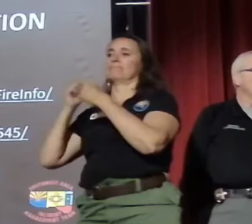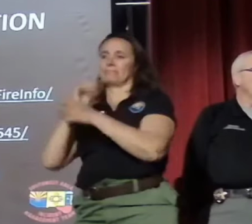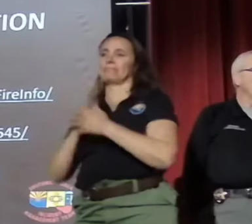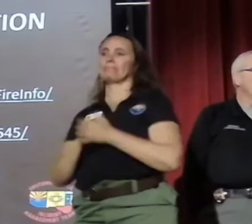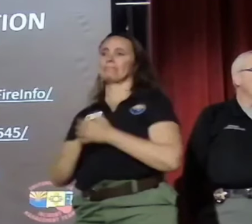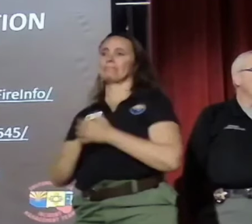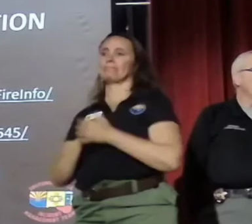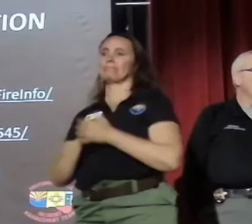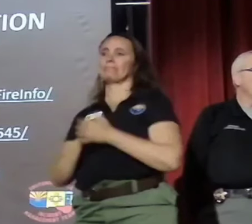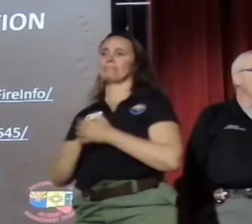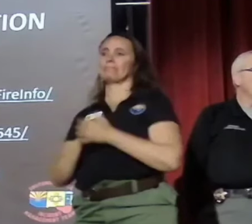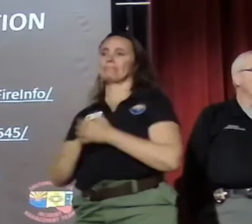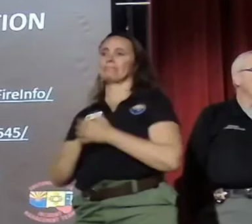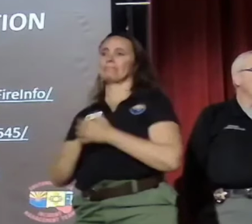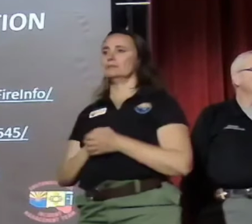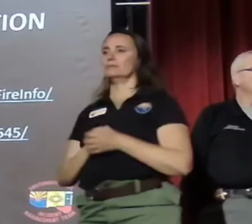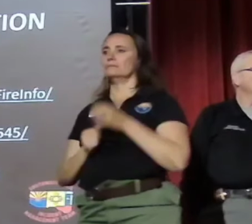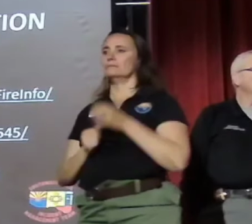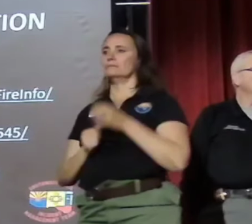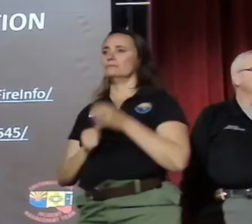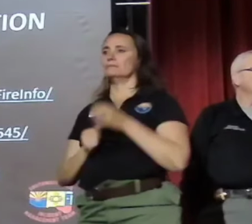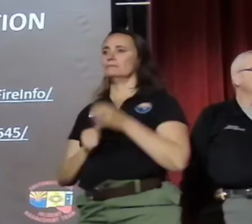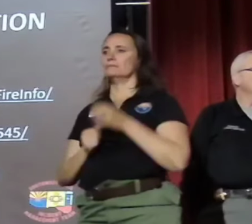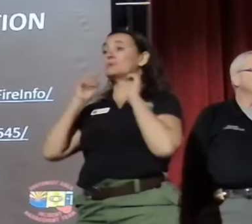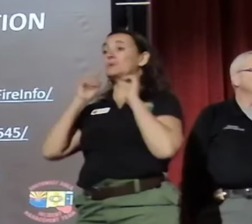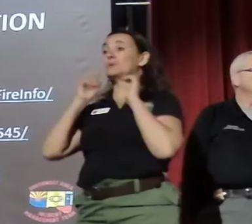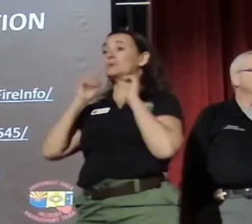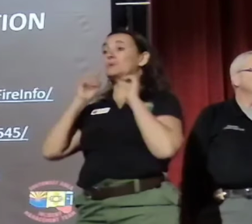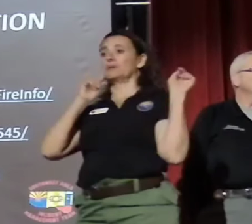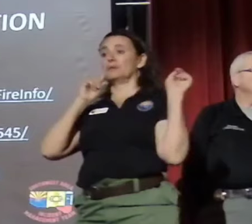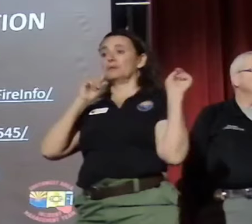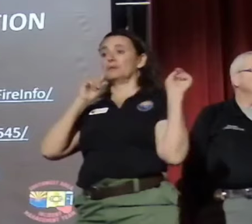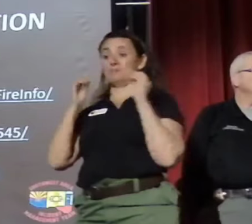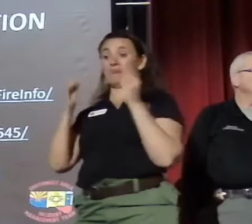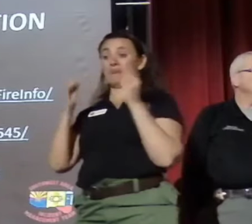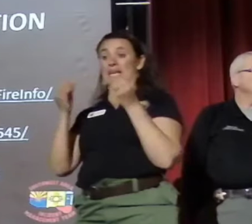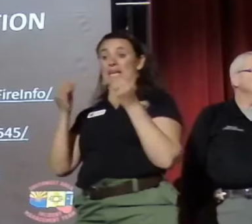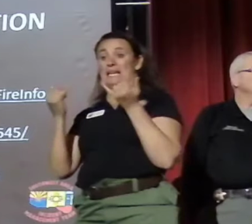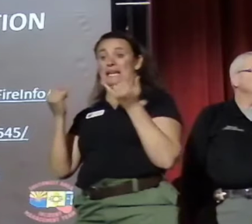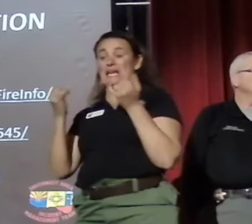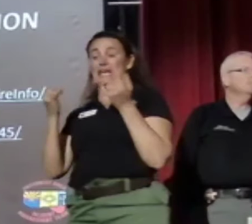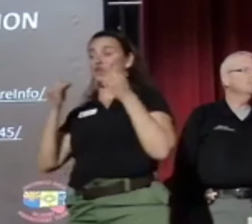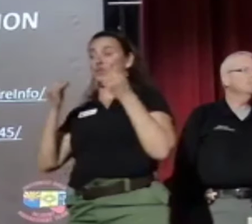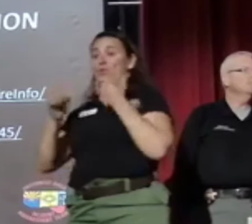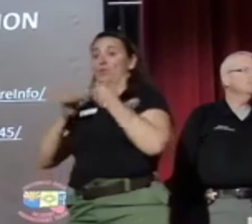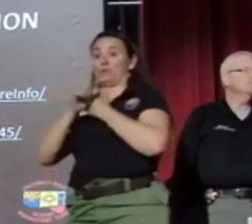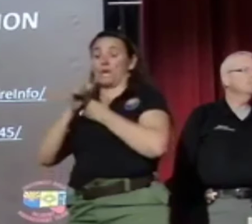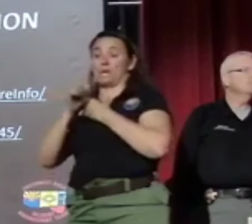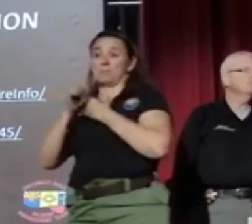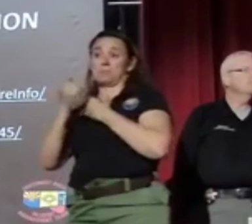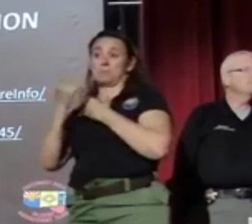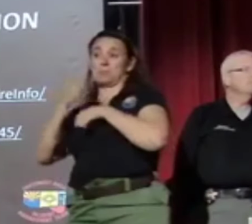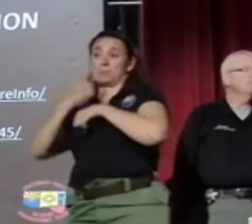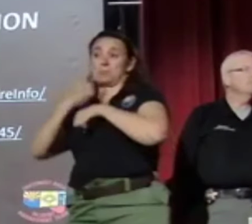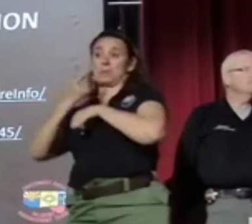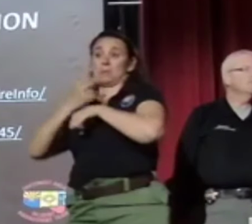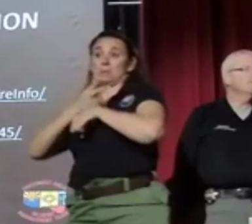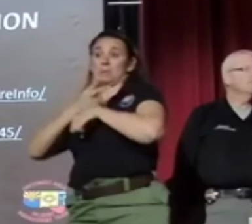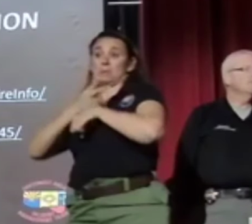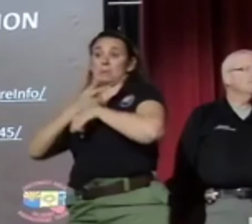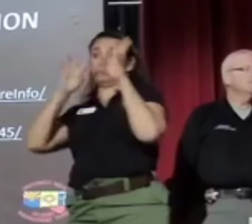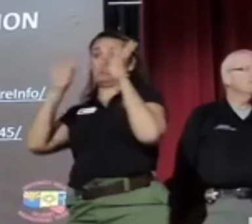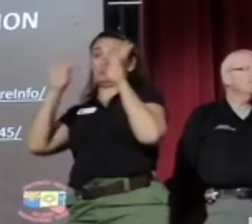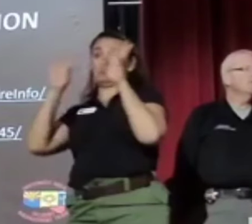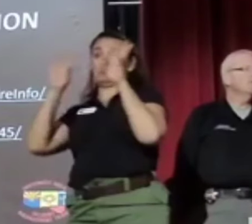earlier, the fire right now, there is no threat at this point, but within a day or two, if the wind changes